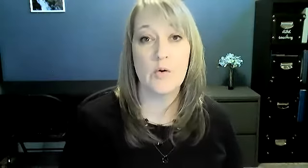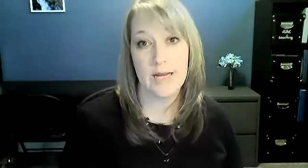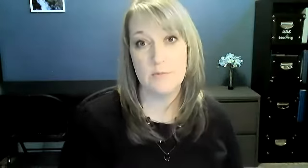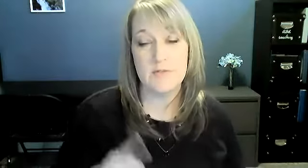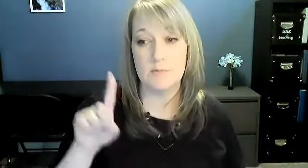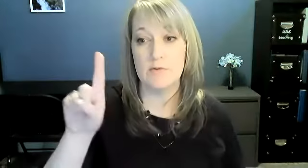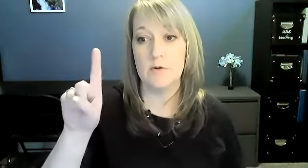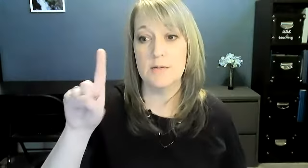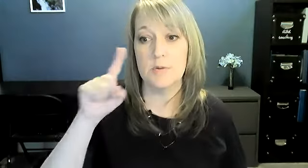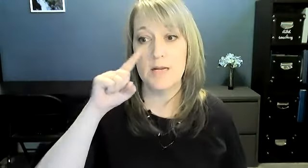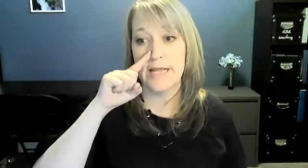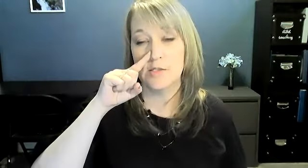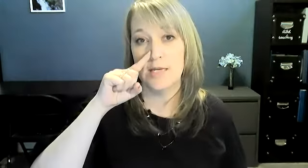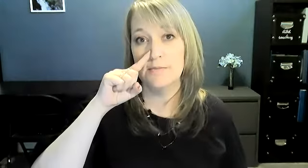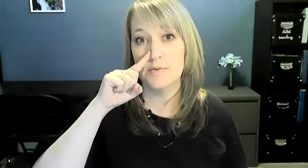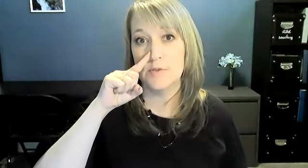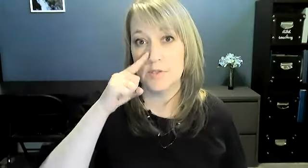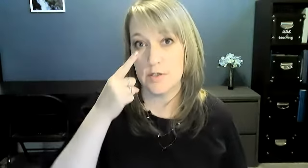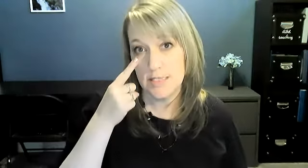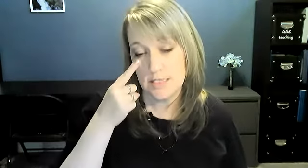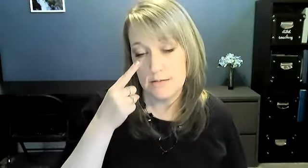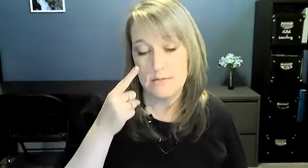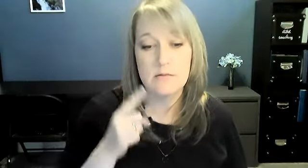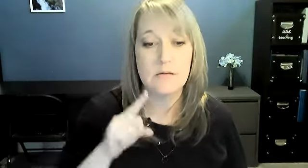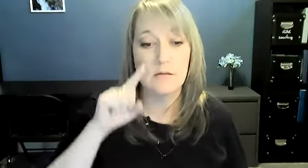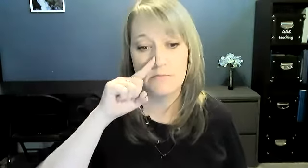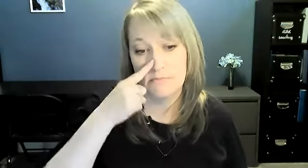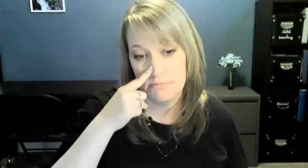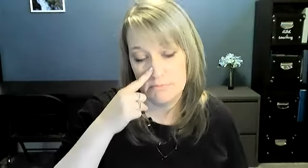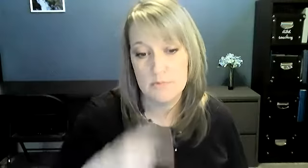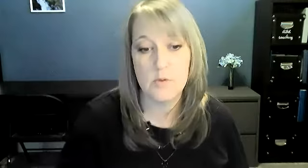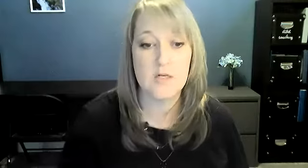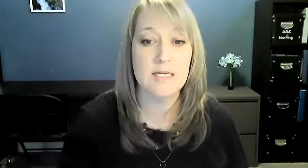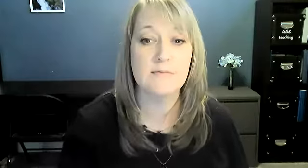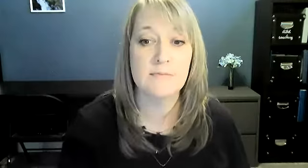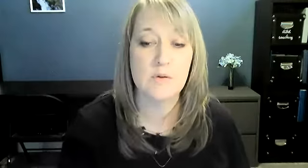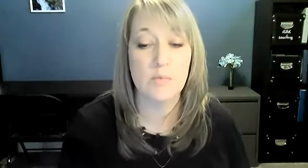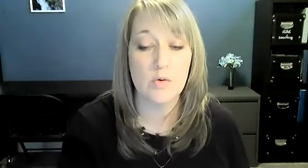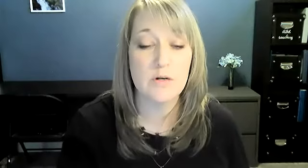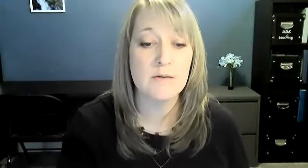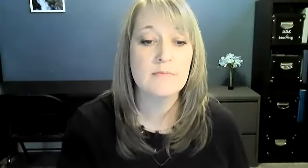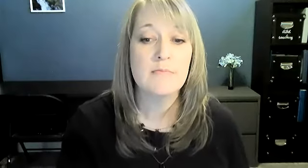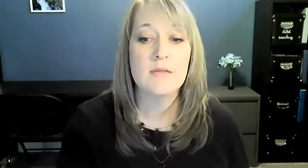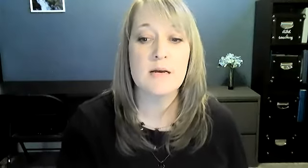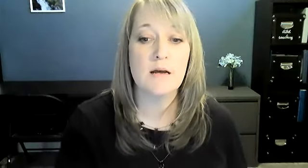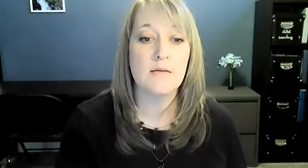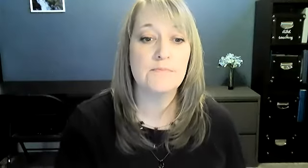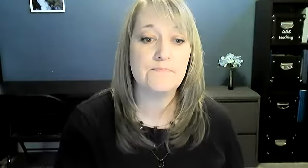Boring, we've done before. Number 1 hand shape, turn it. Boring or bored.